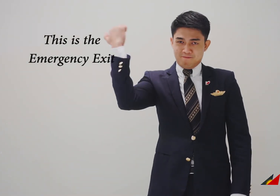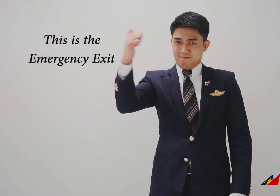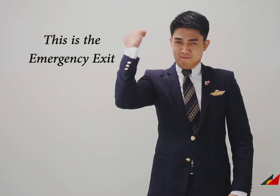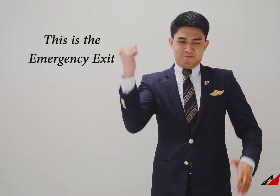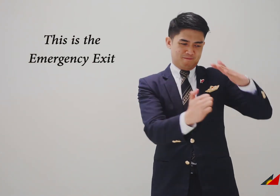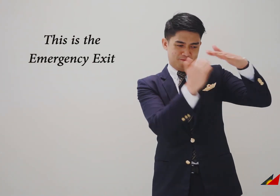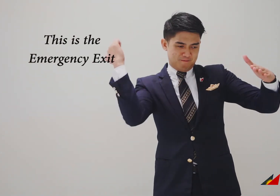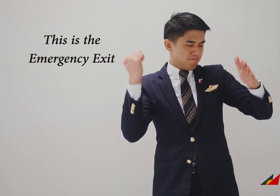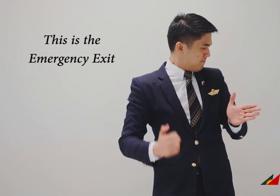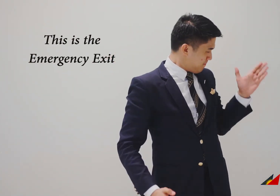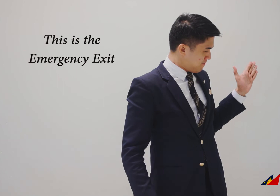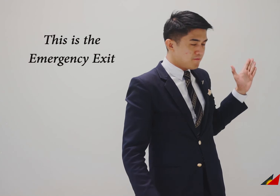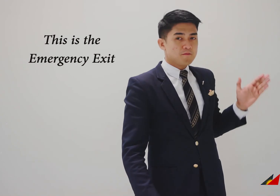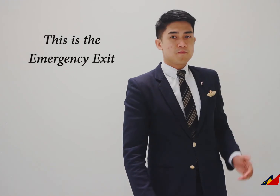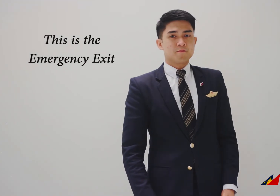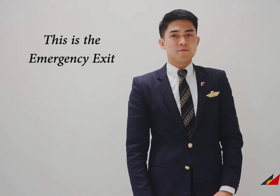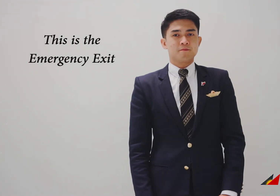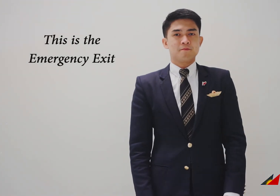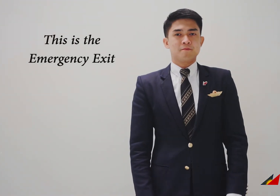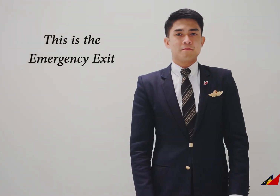This is the emergency exit.